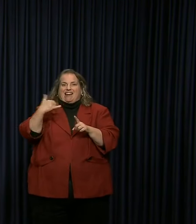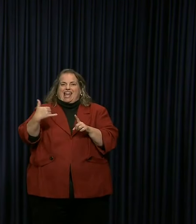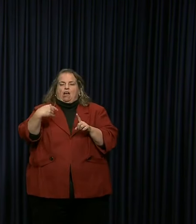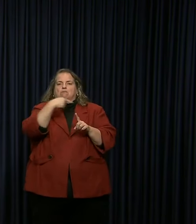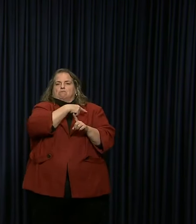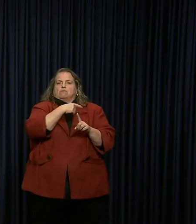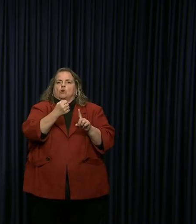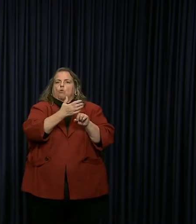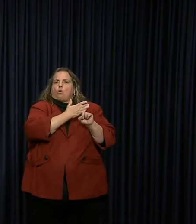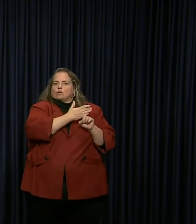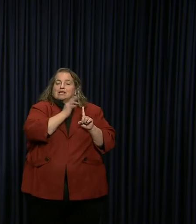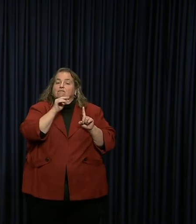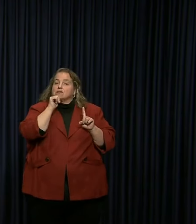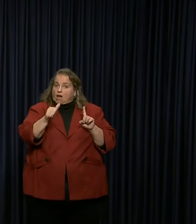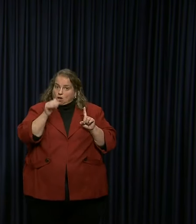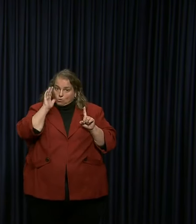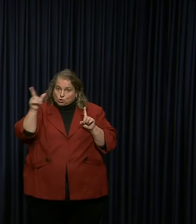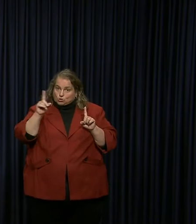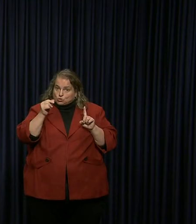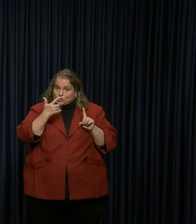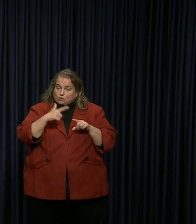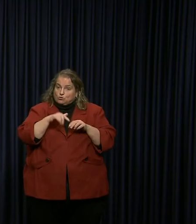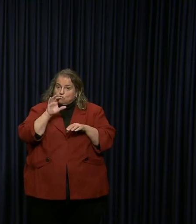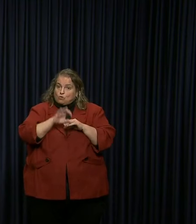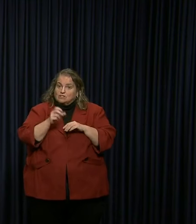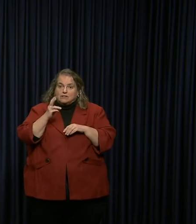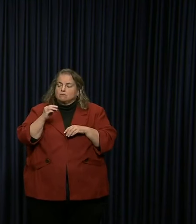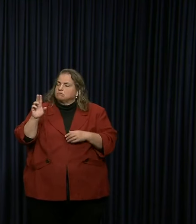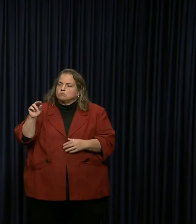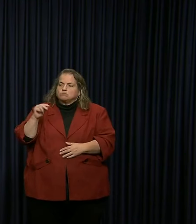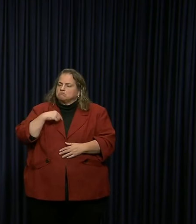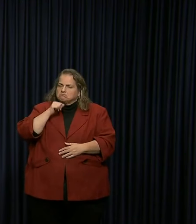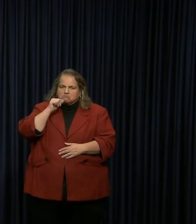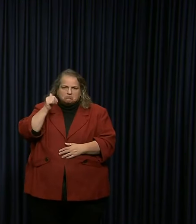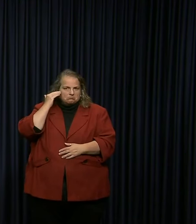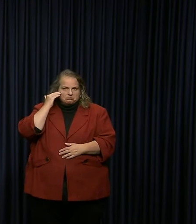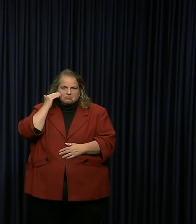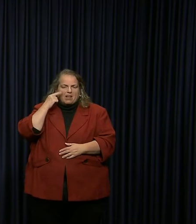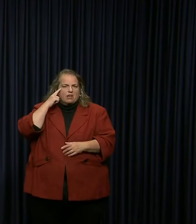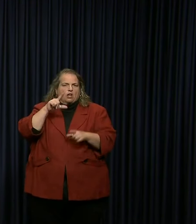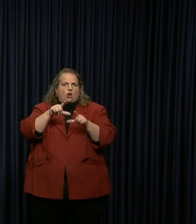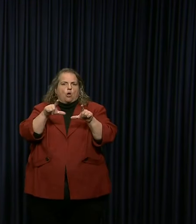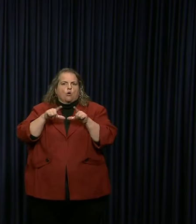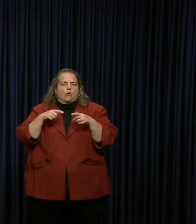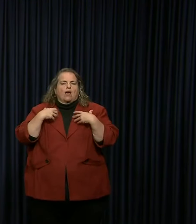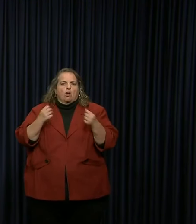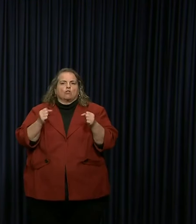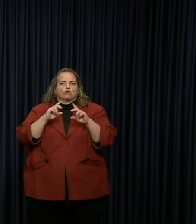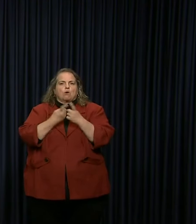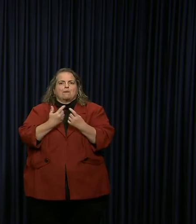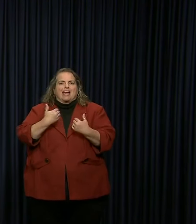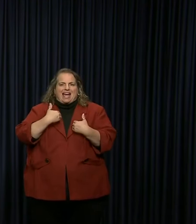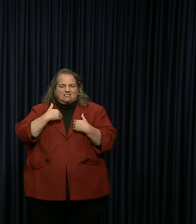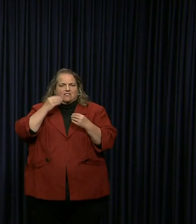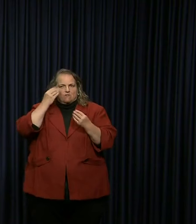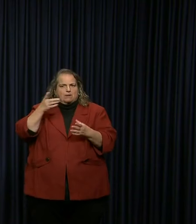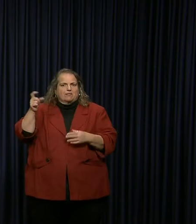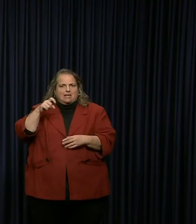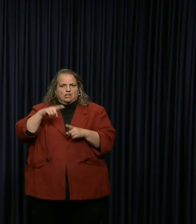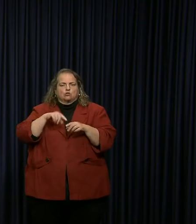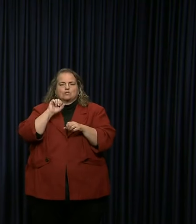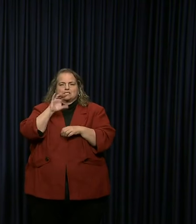you do anything to force them to quarantine? I don't know. I believe the local health department has the information they need to